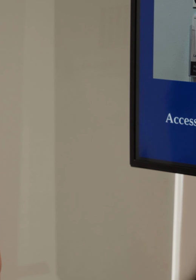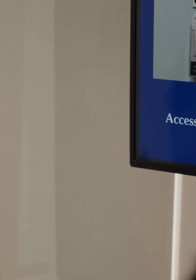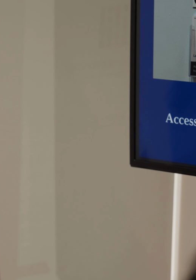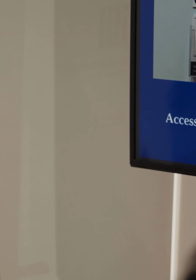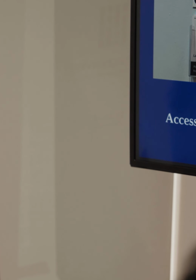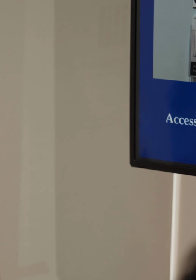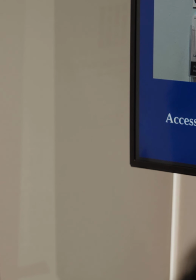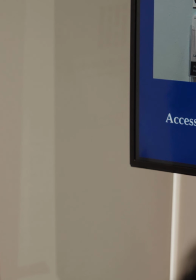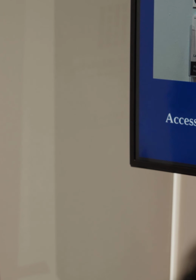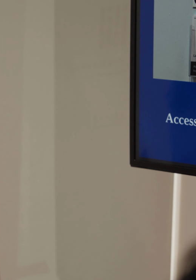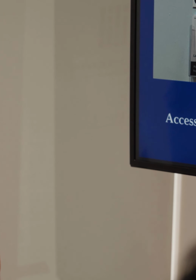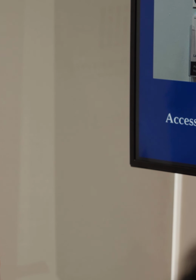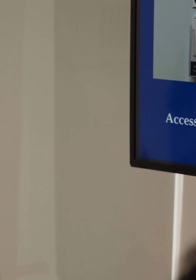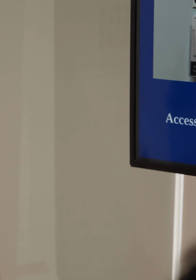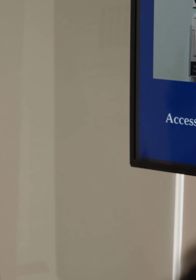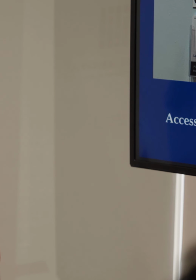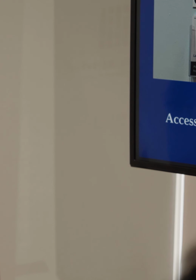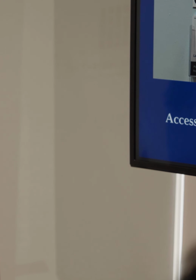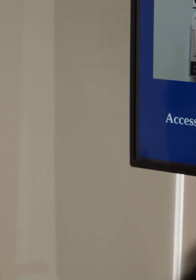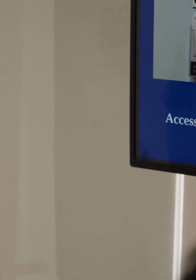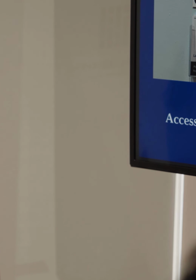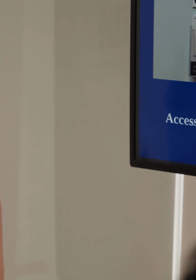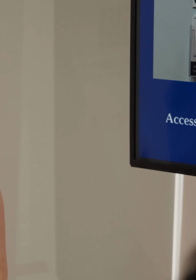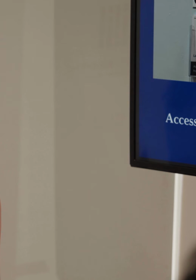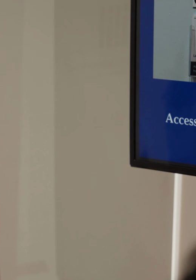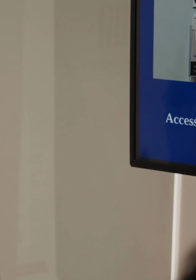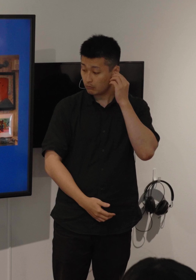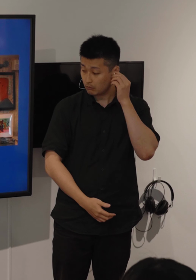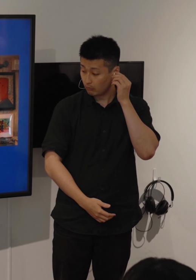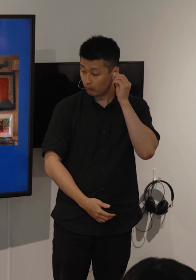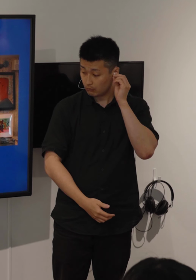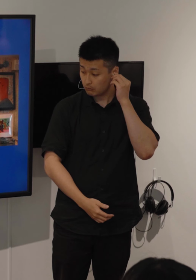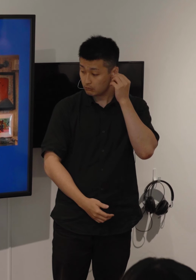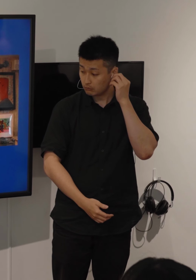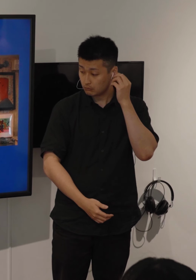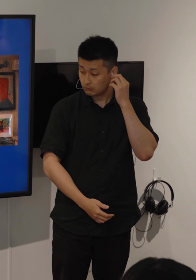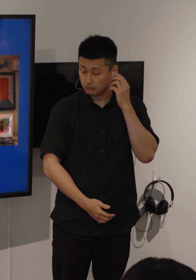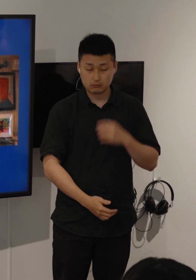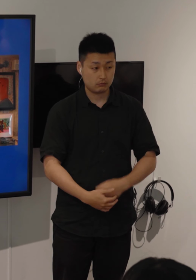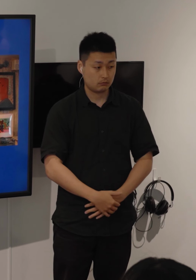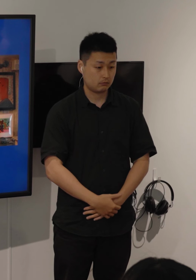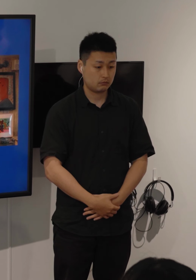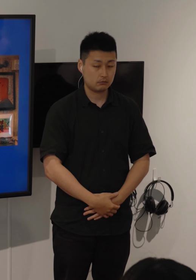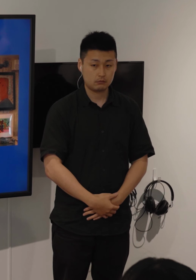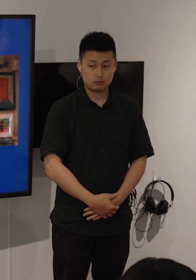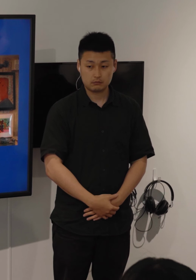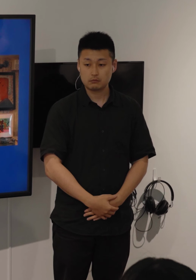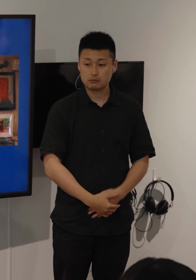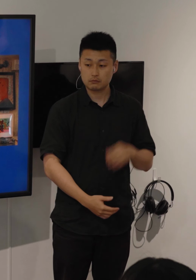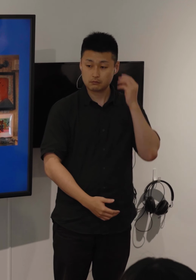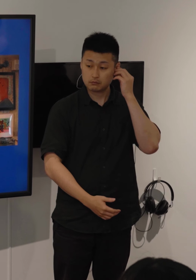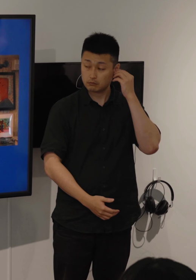already wanted to share if I wasn't there to kind of tweak it out of her. Some of the other things that I do something